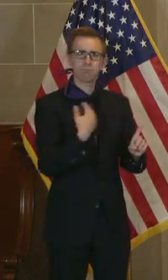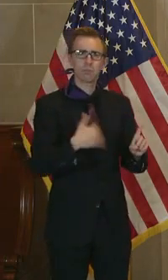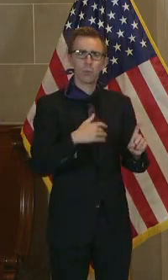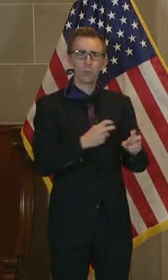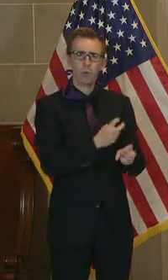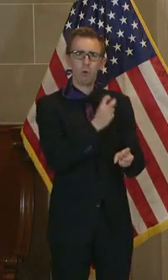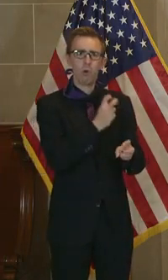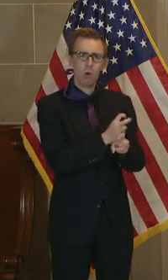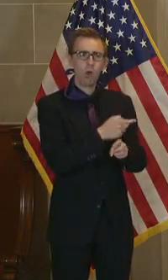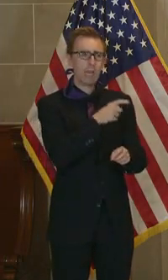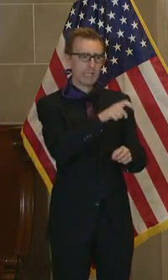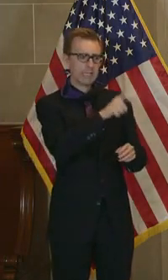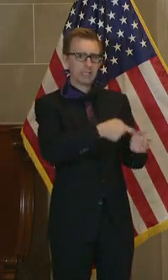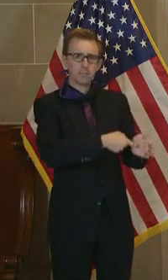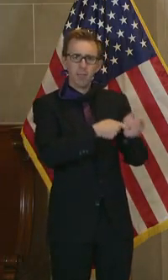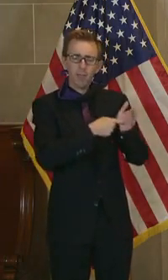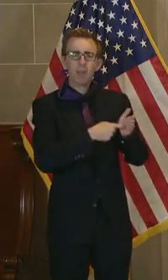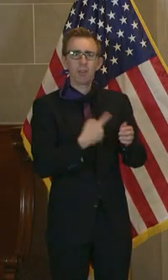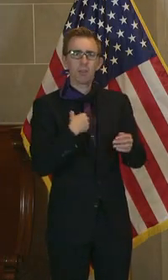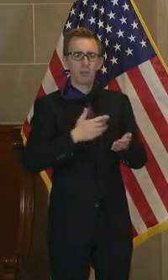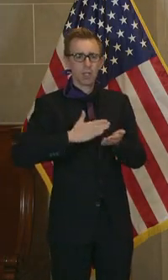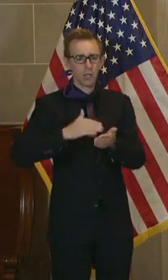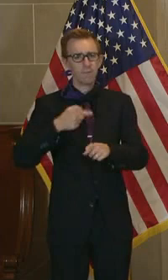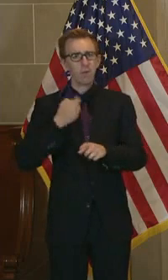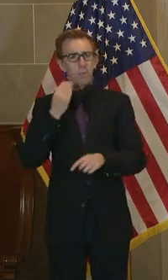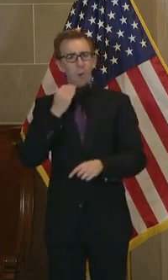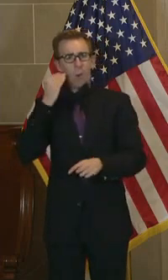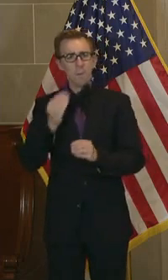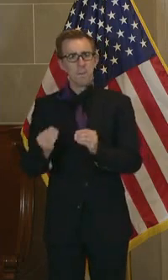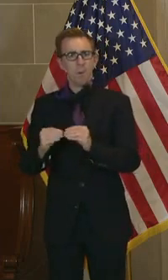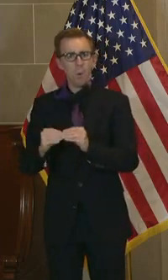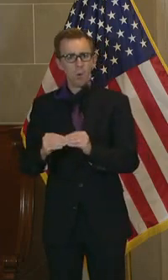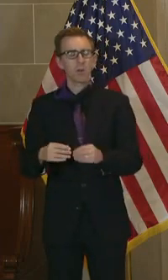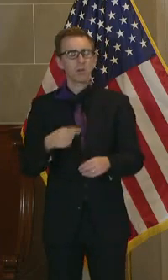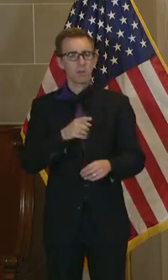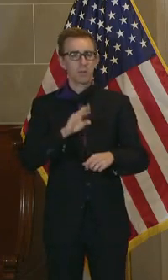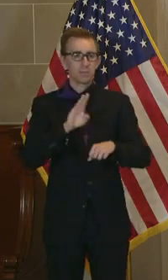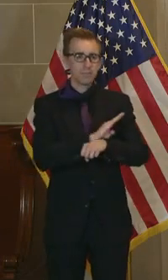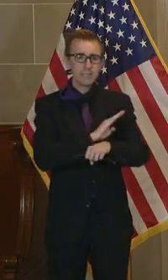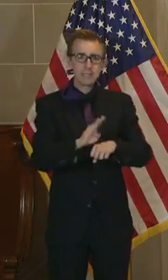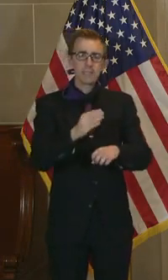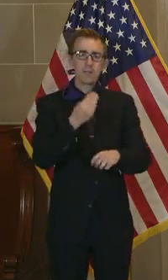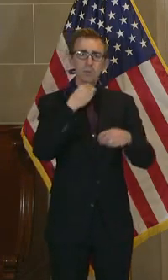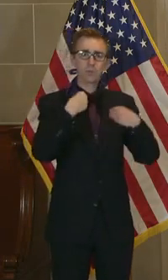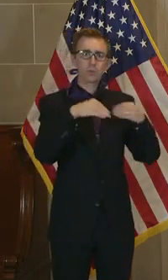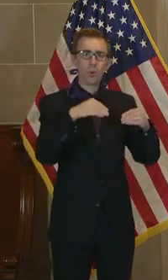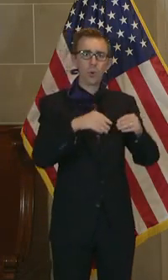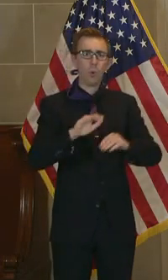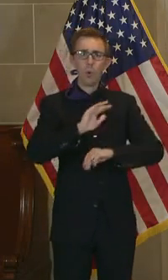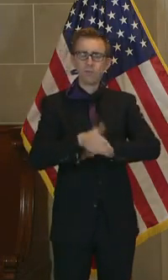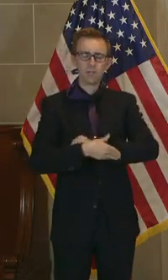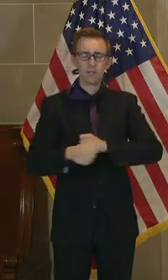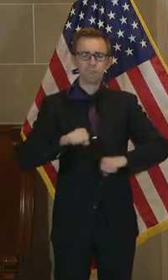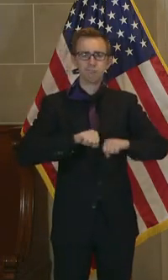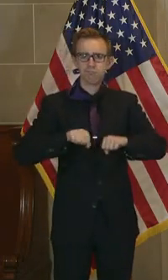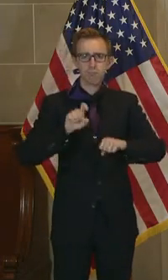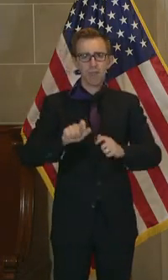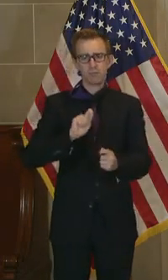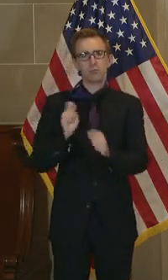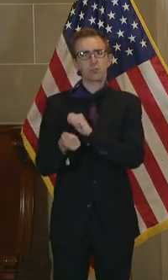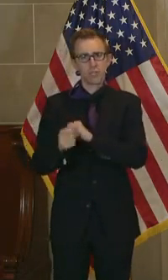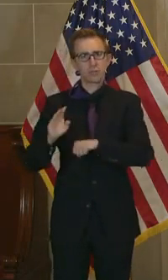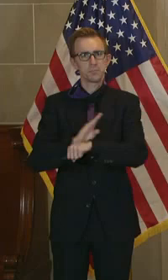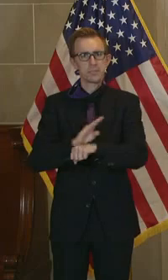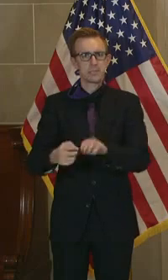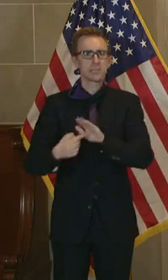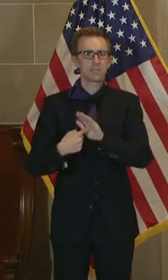in demand as we started cooking more from home. Overnight, businesses and grocery stores pivoted to a different business model than what